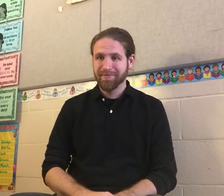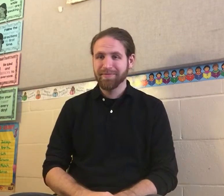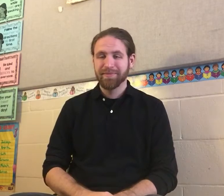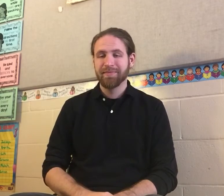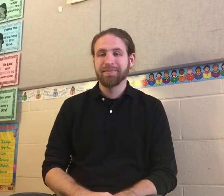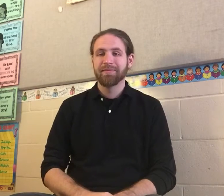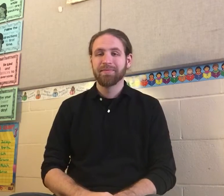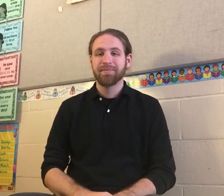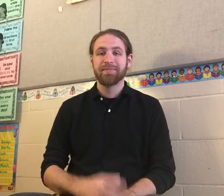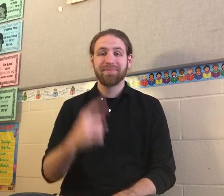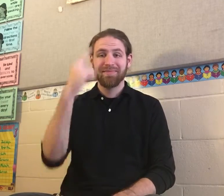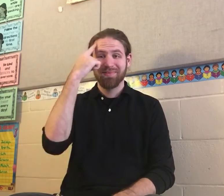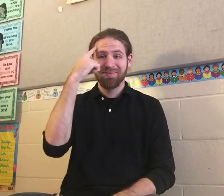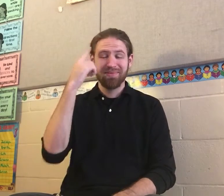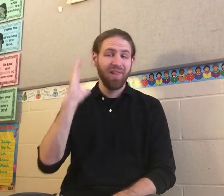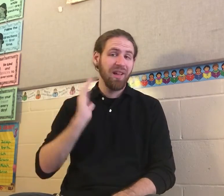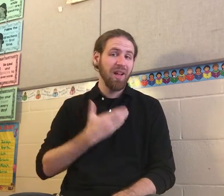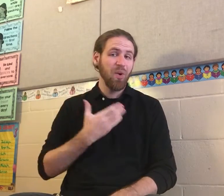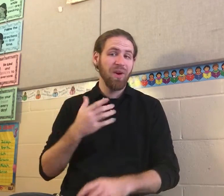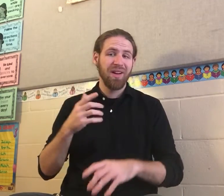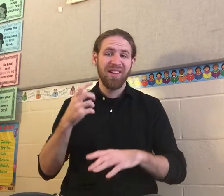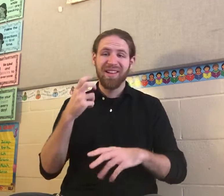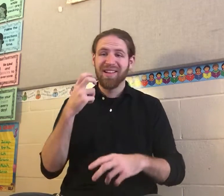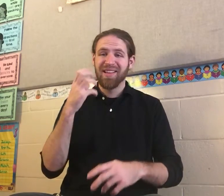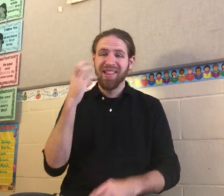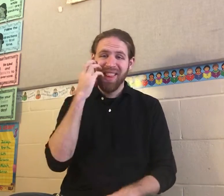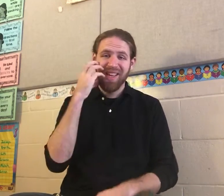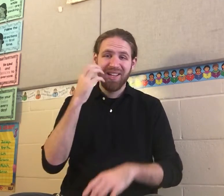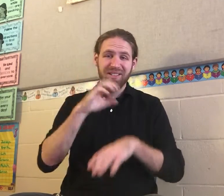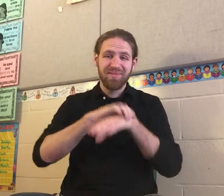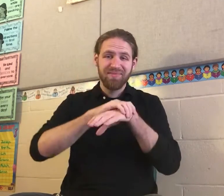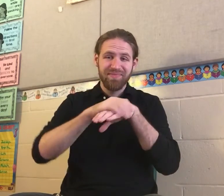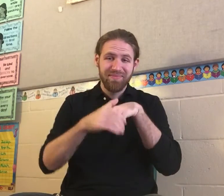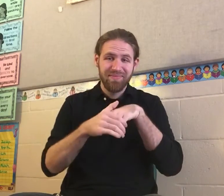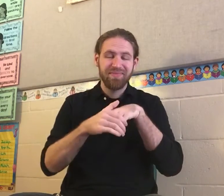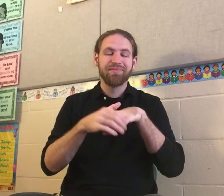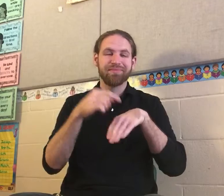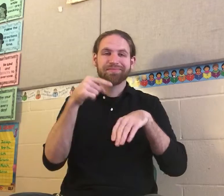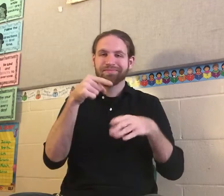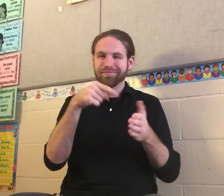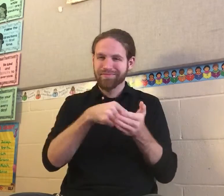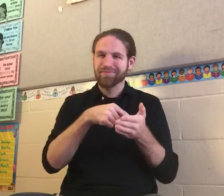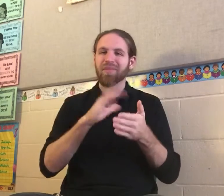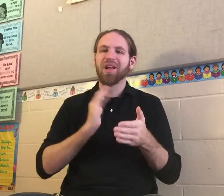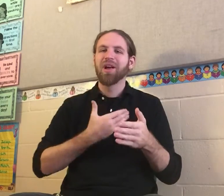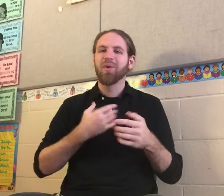I think our thick exoskeletons may have something to do with our long survival, don't you?